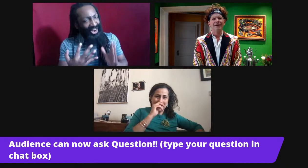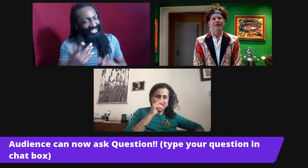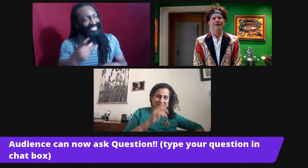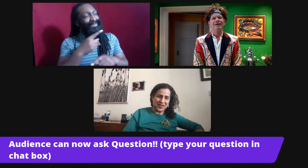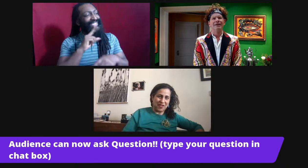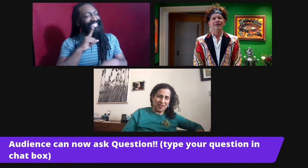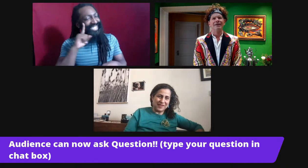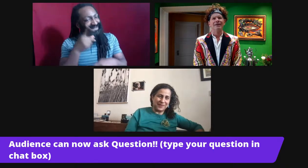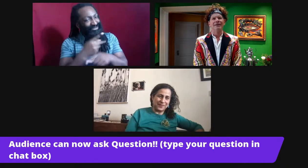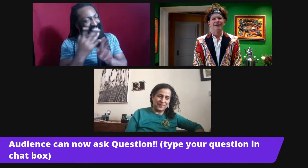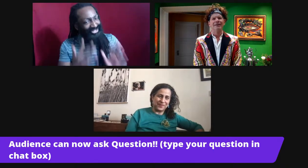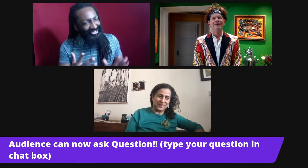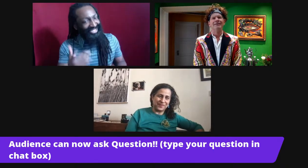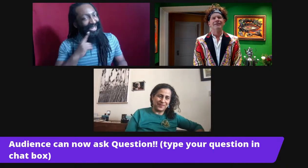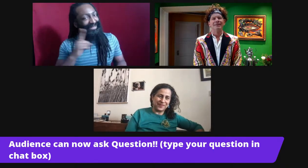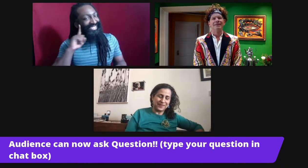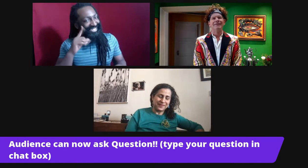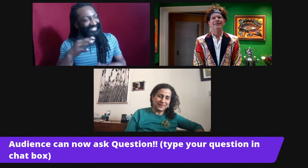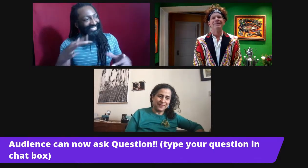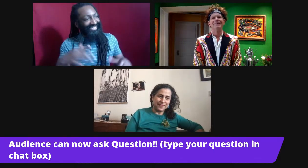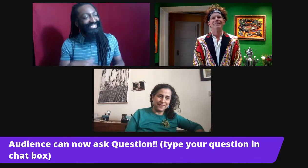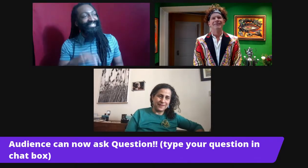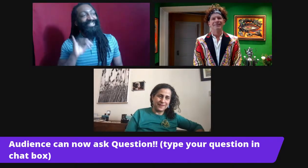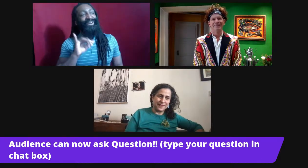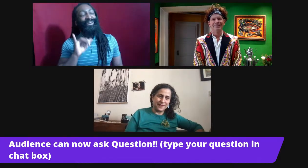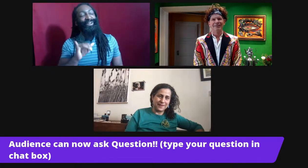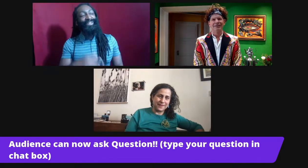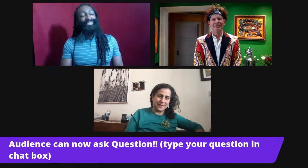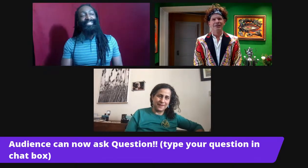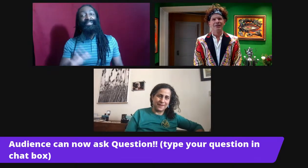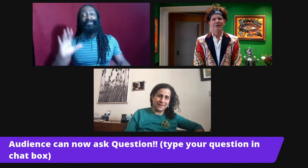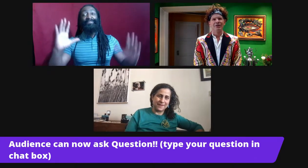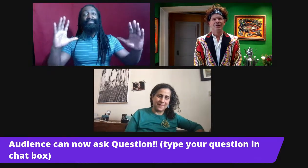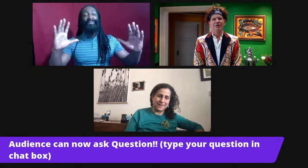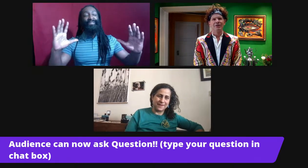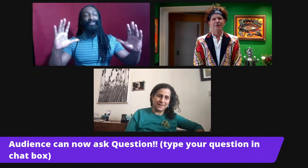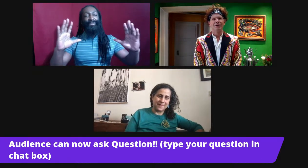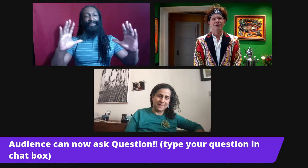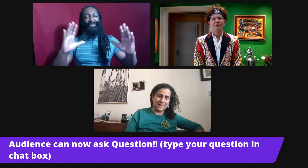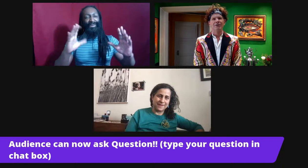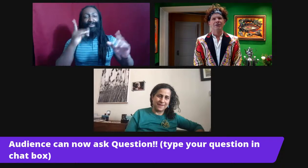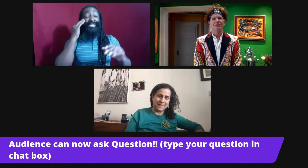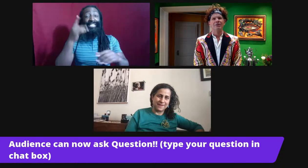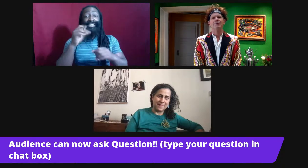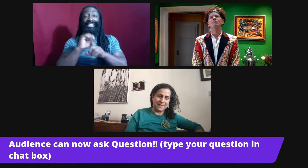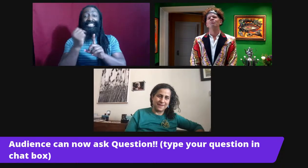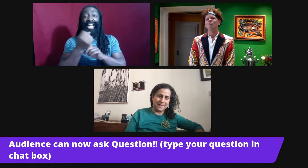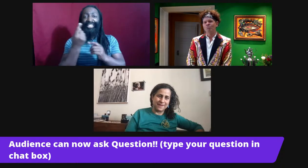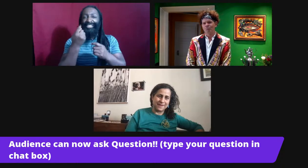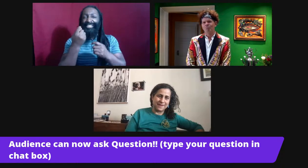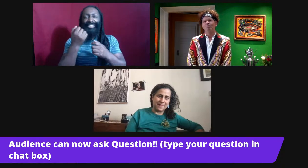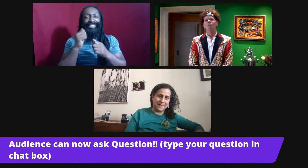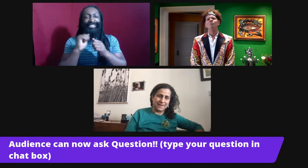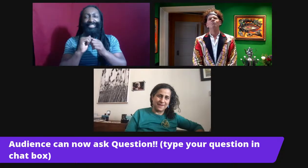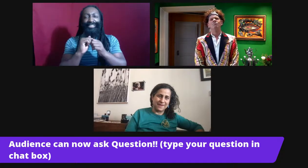And then I add, you know, I'm a deaf artist, I'm a deaf producer. And if you're like, So that's,